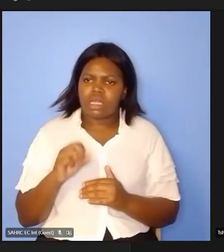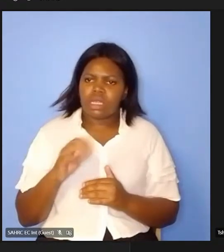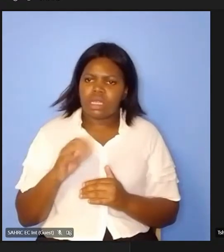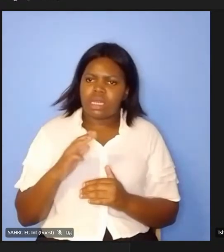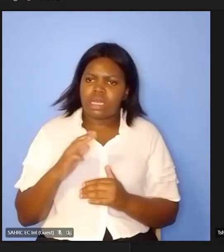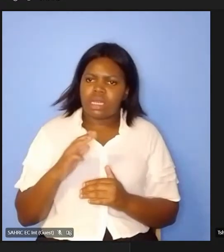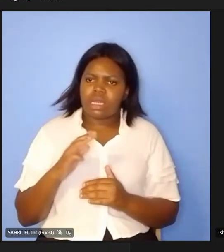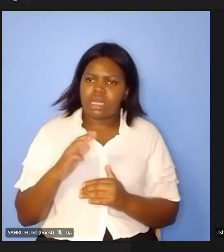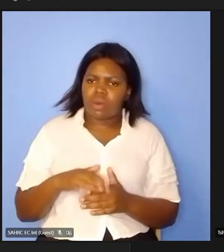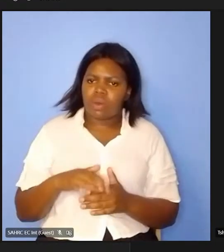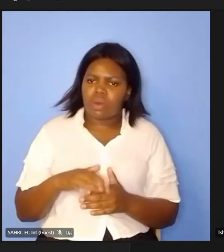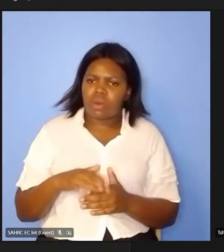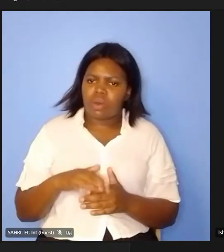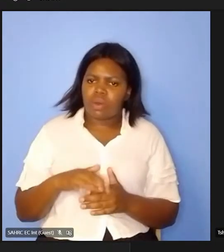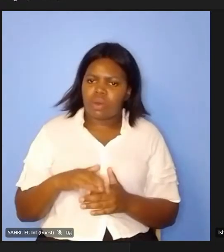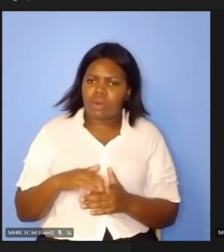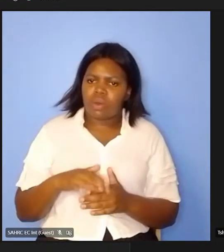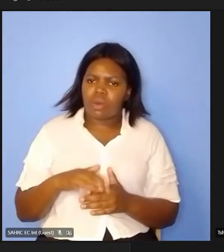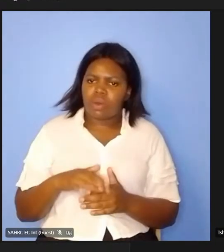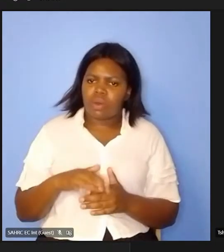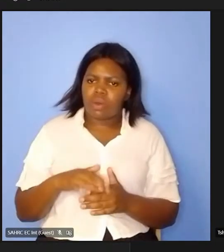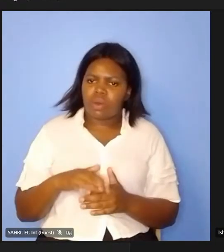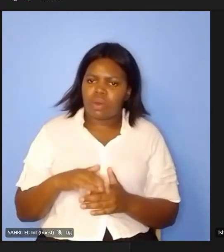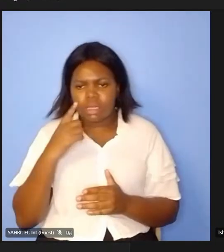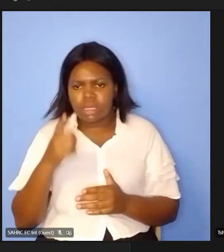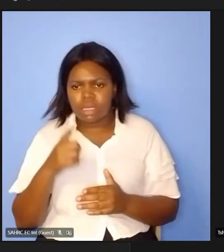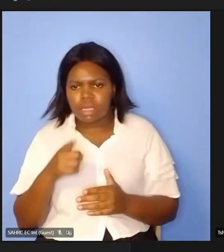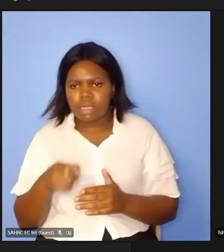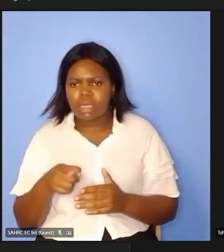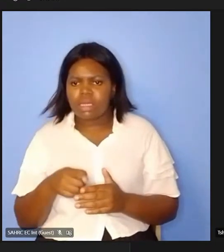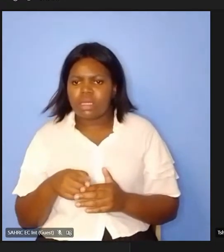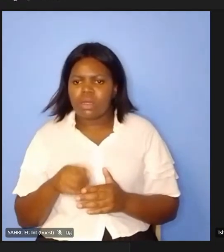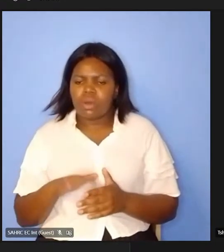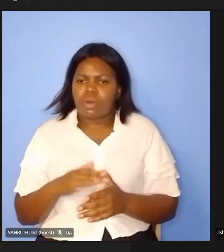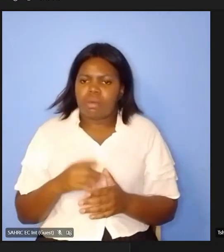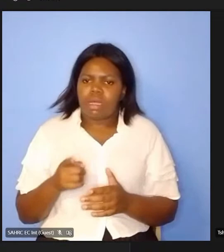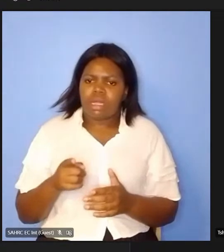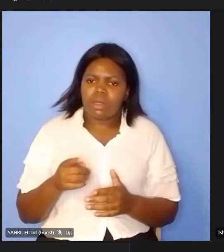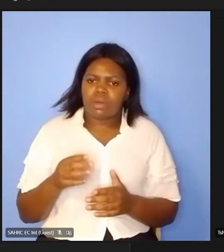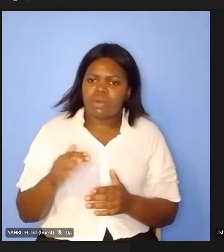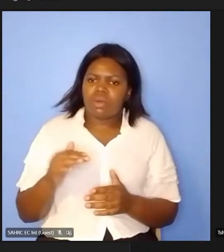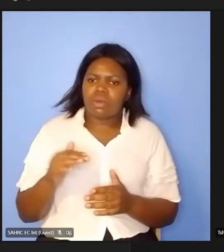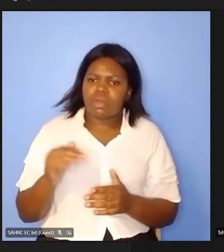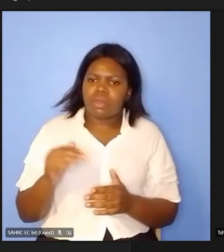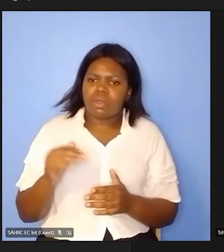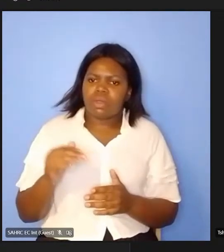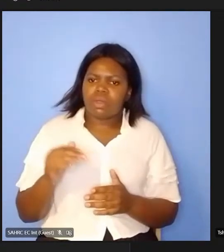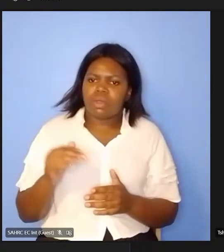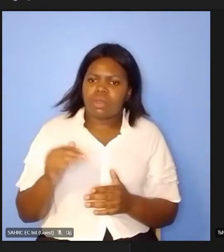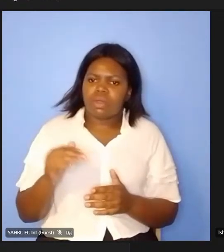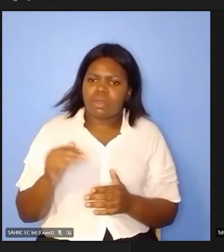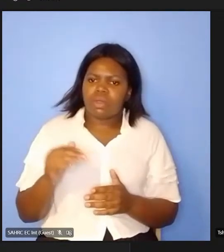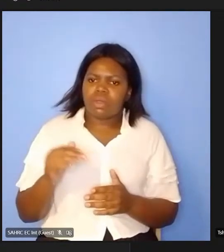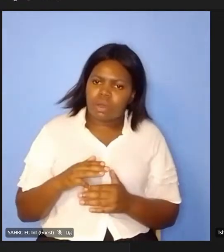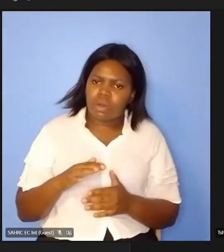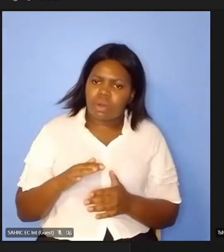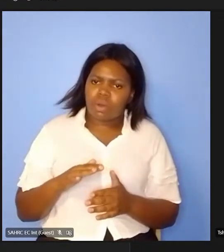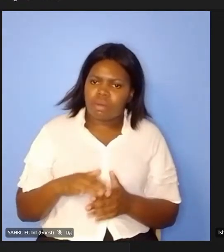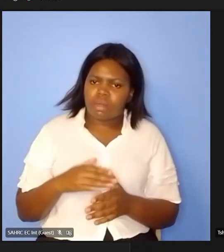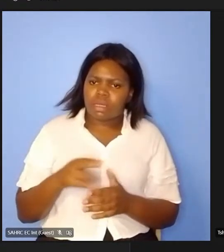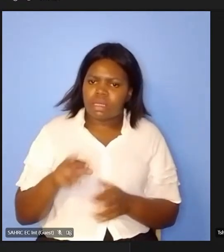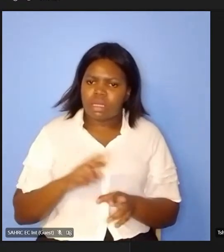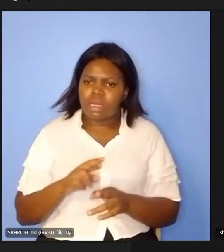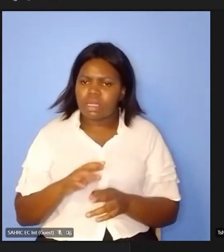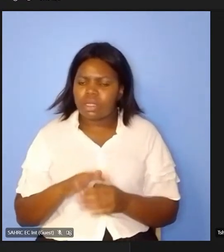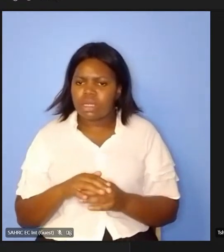for one to, and I cannot see how one could limit the right in Section 9 merely for the right to religion. And I do think